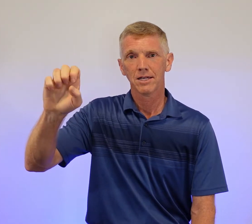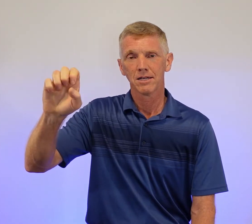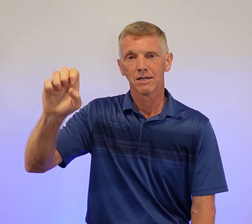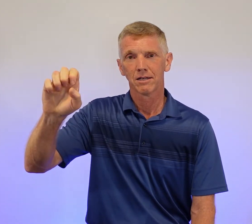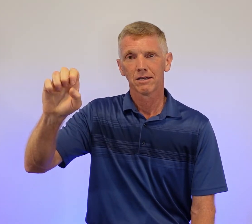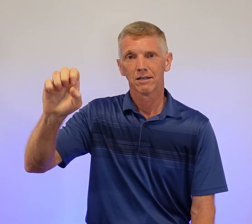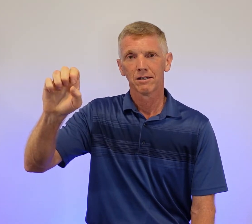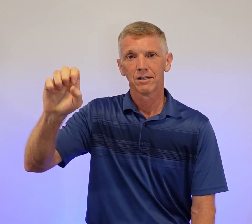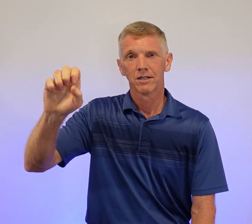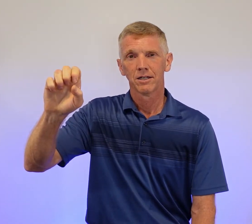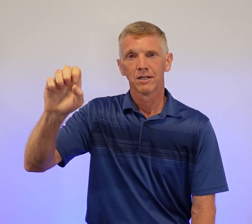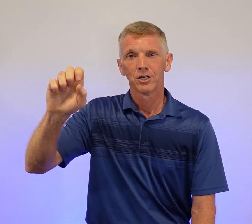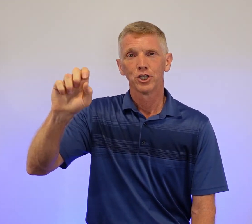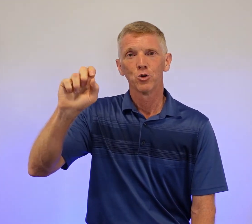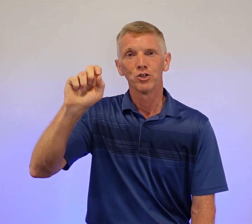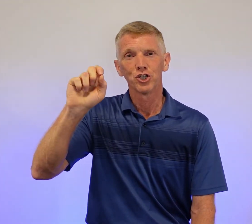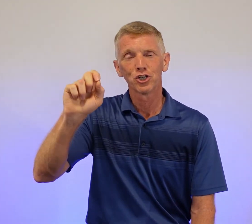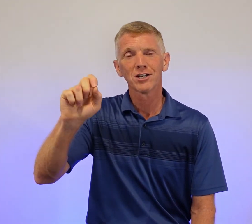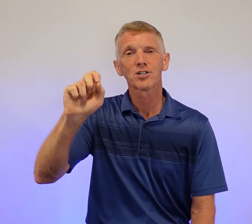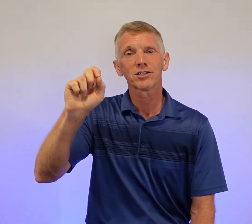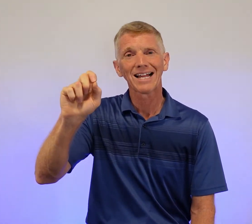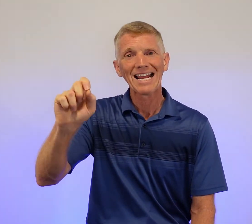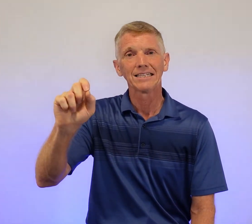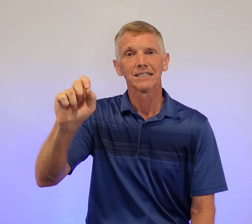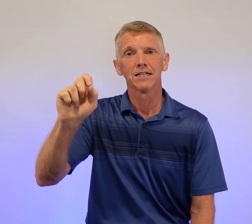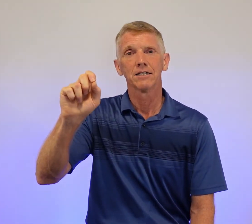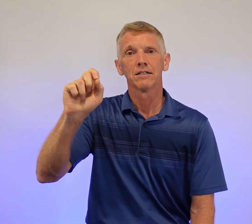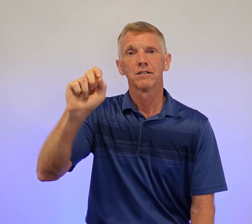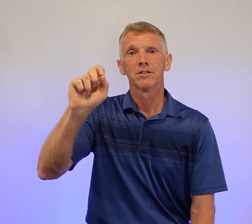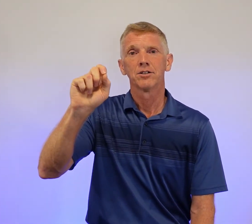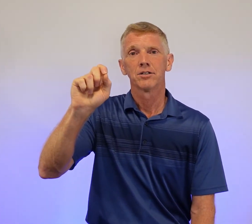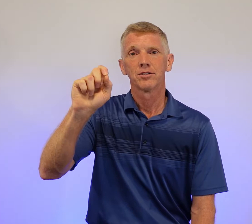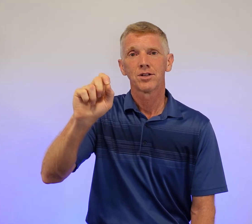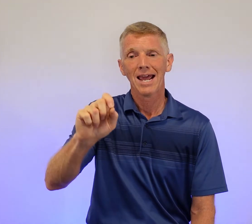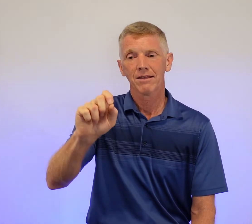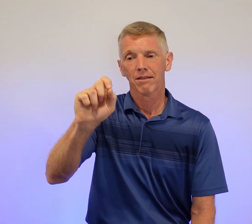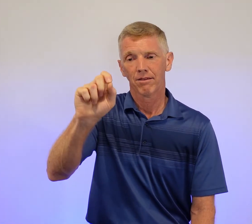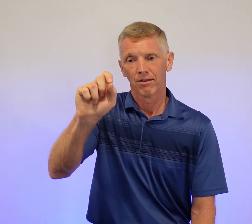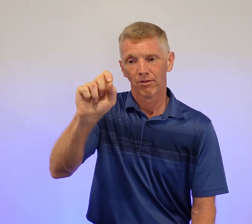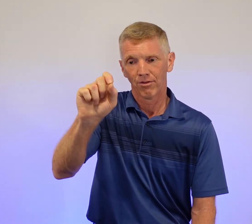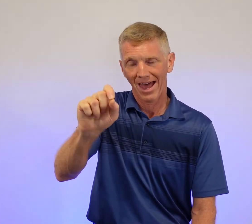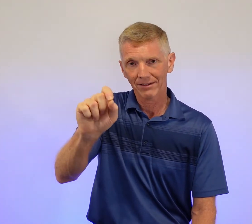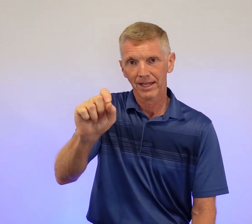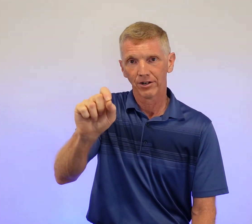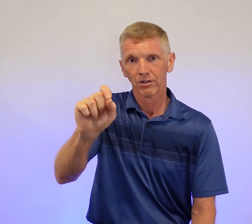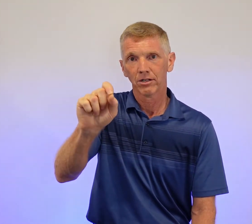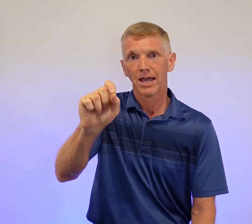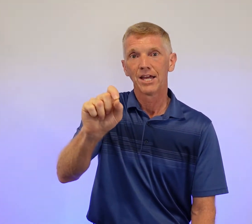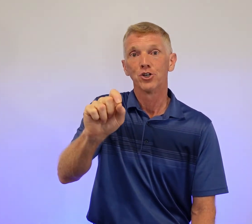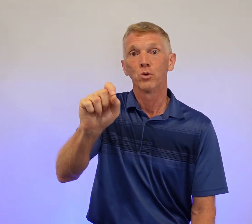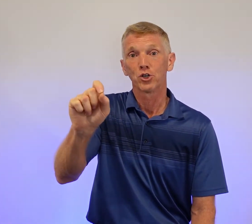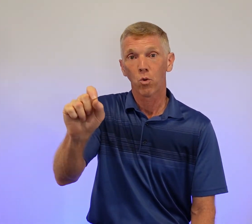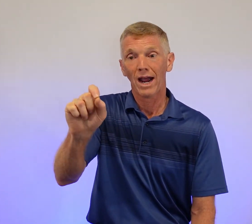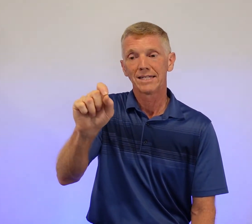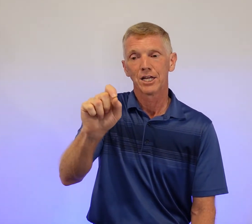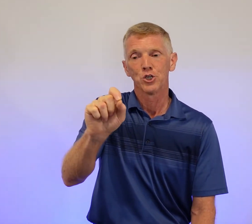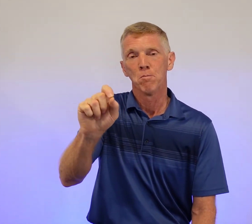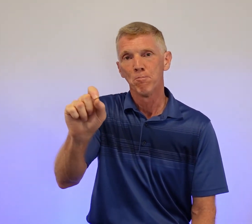A-P-P-L-E. You just slightly take that letter and do it twice. You move